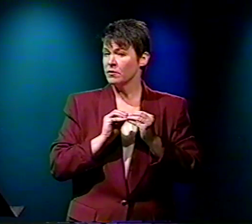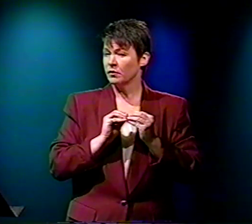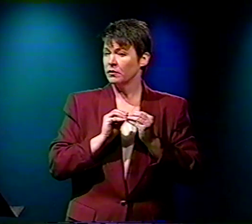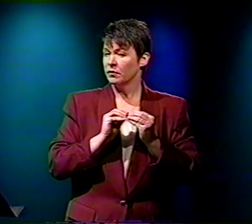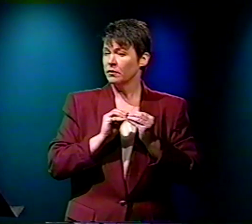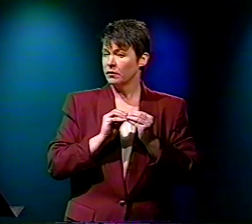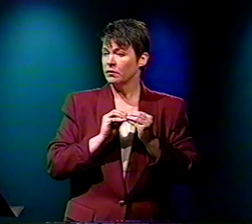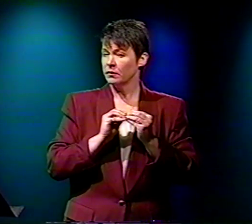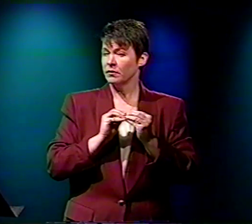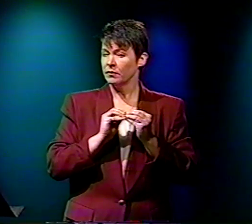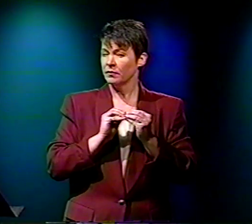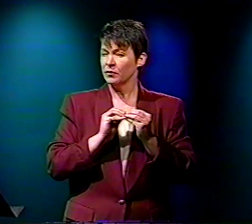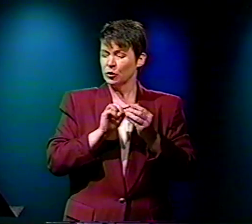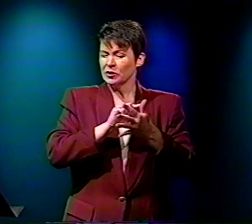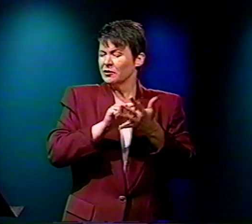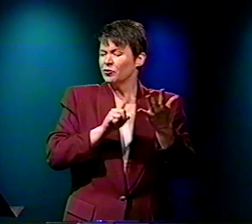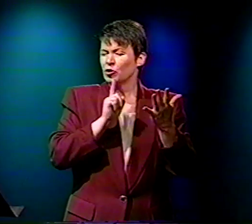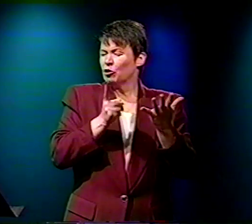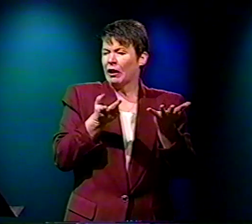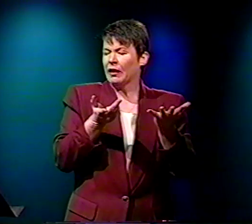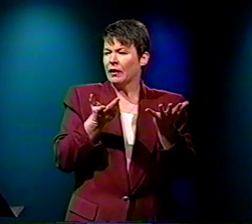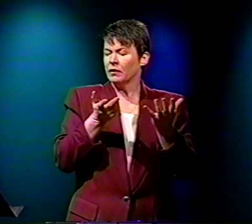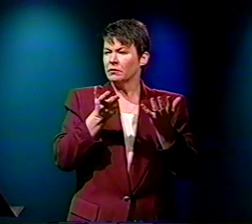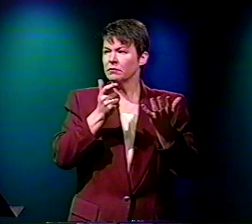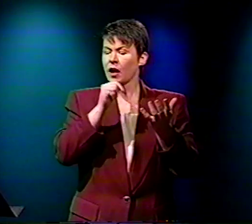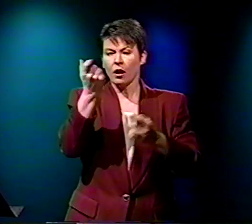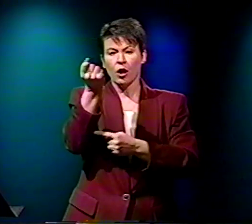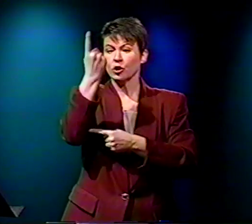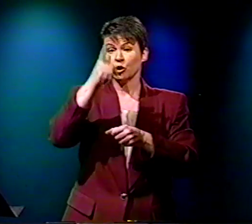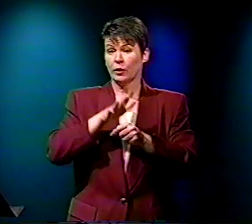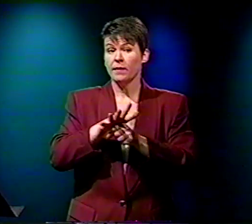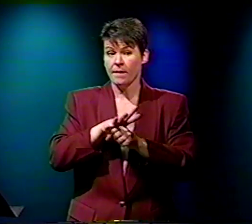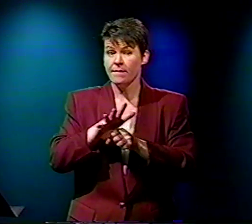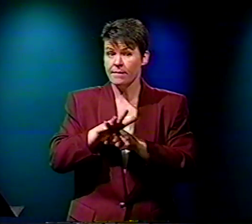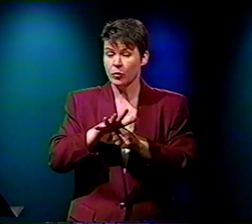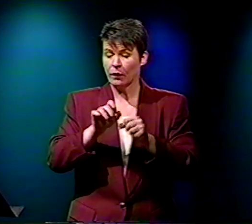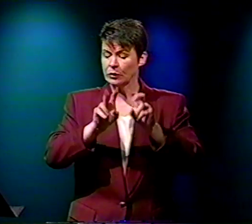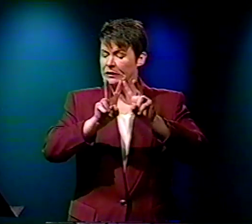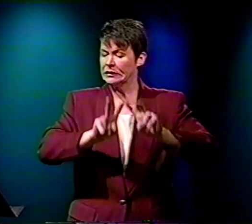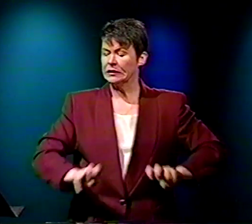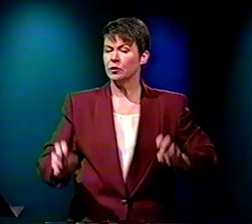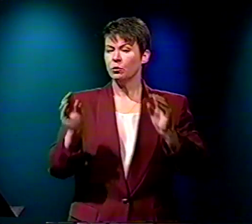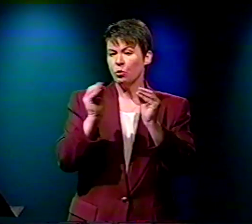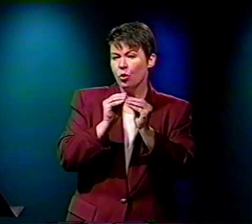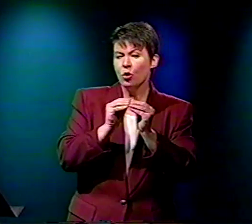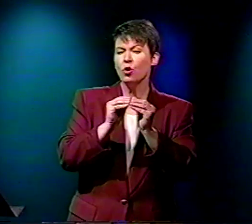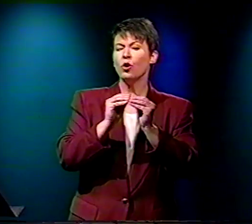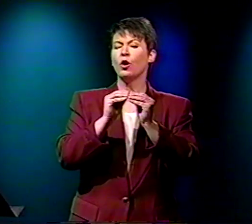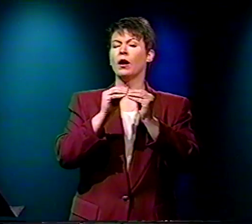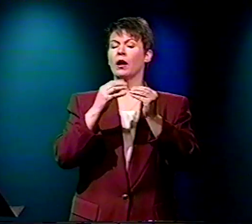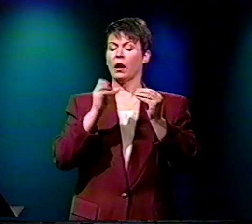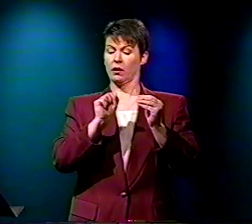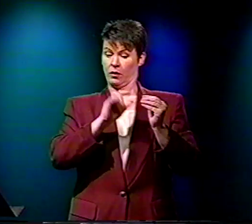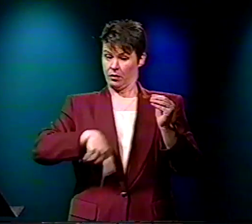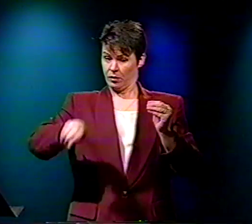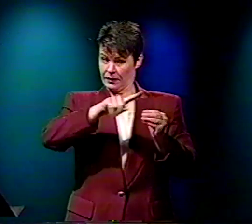oppression need more research, more study, because we don't really understand them enough. We need to do a great deal